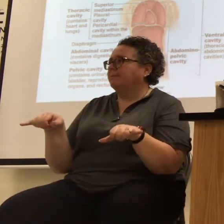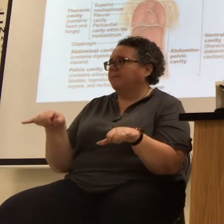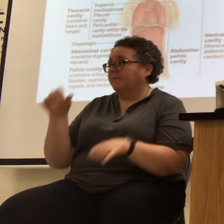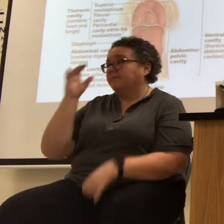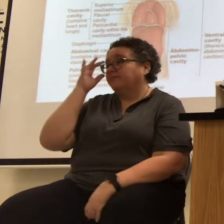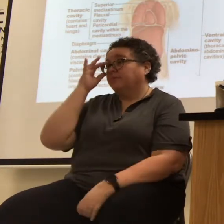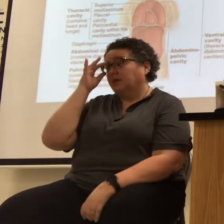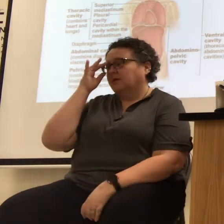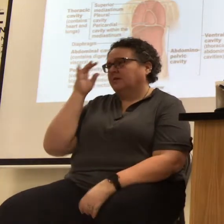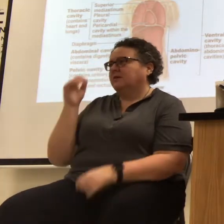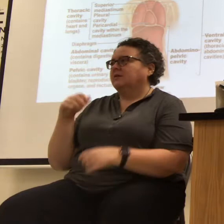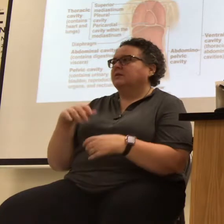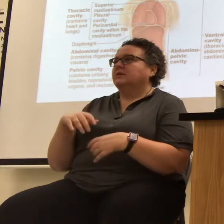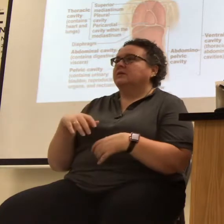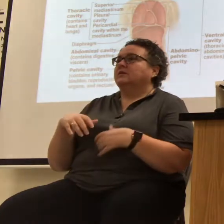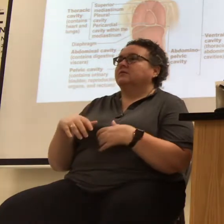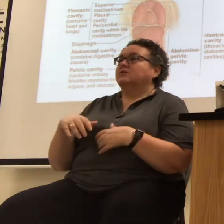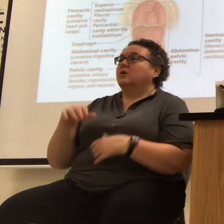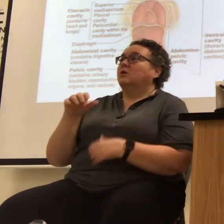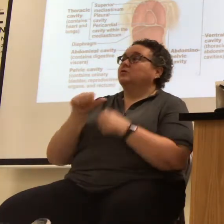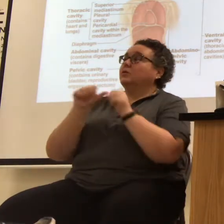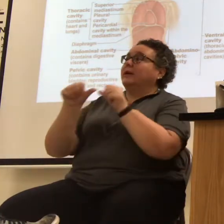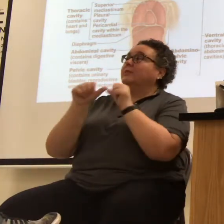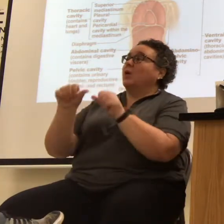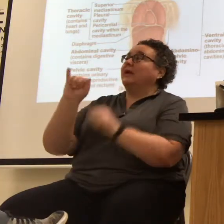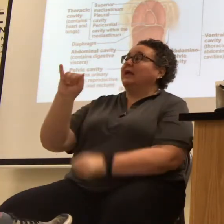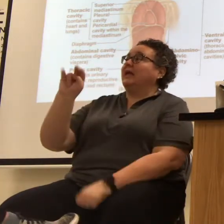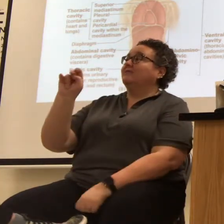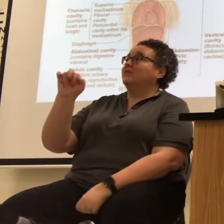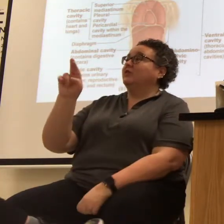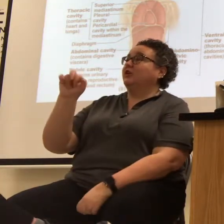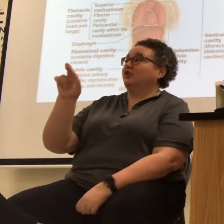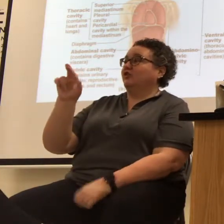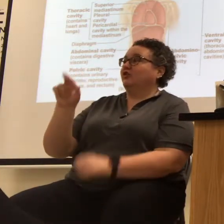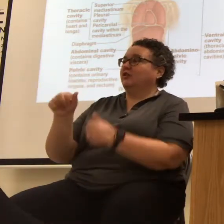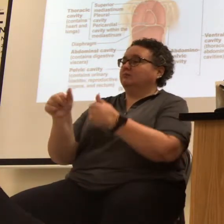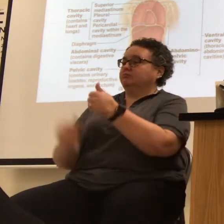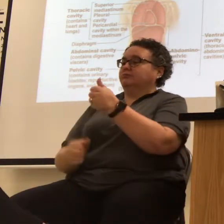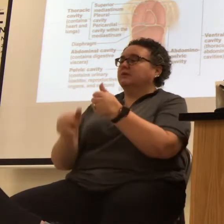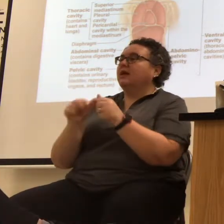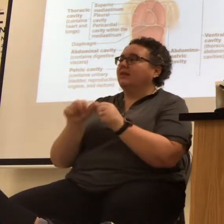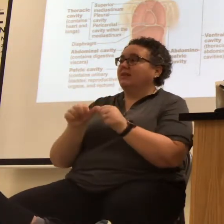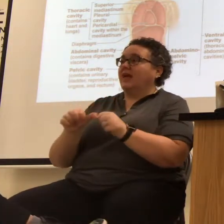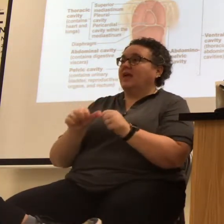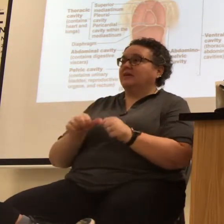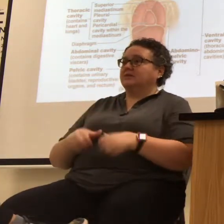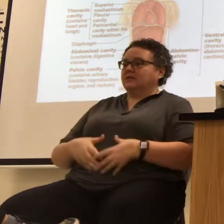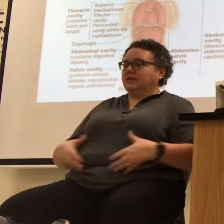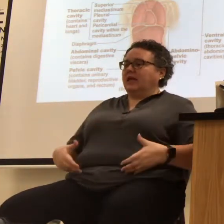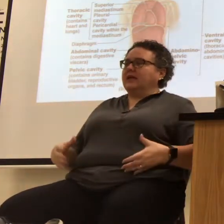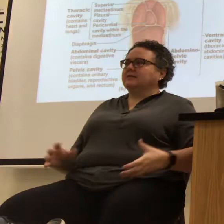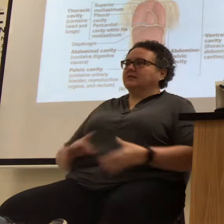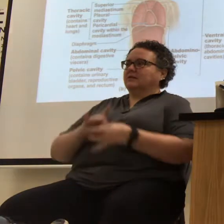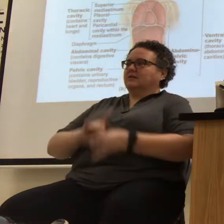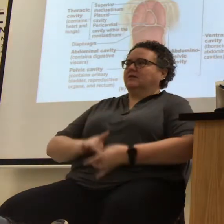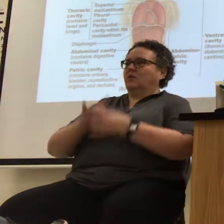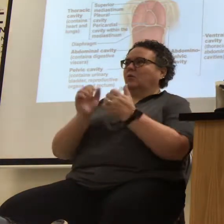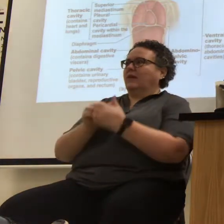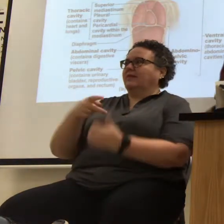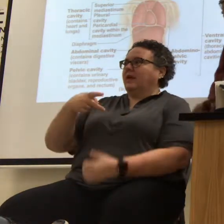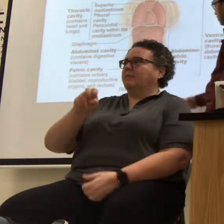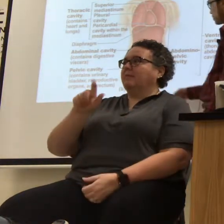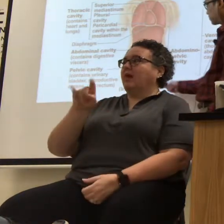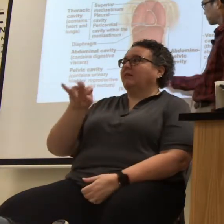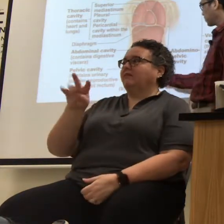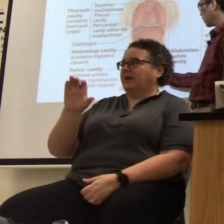To keep going inferiorly, the abdominal cavity is continuous with the pelvic cavity in your